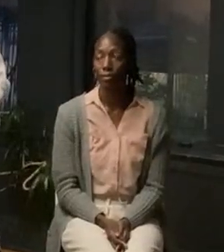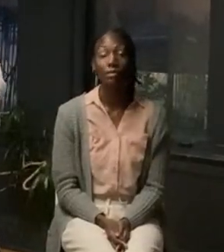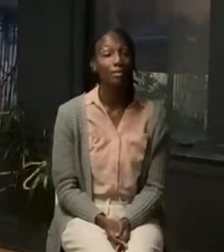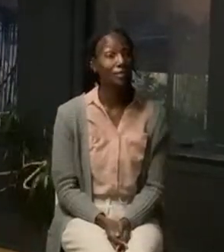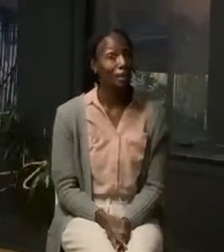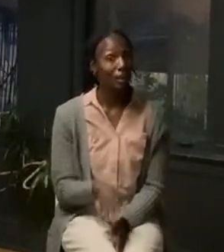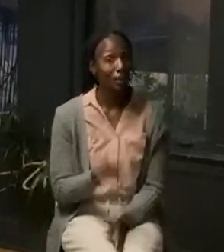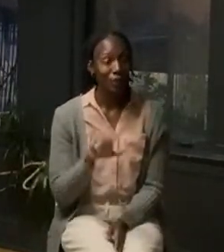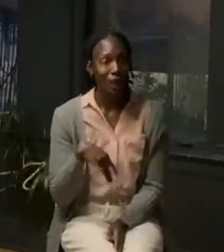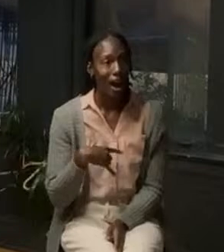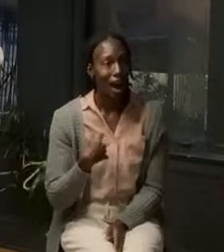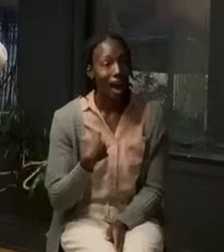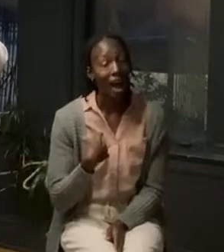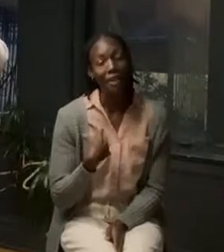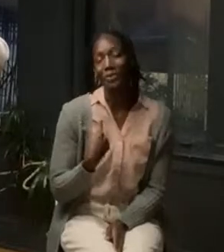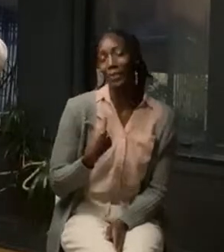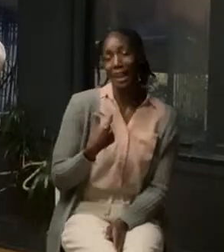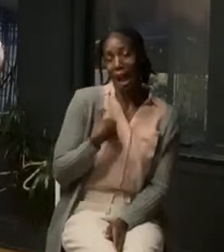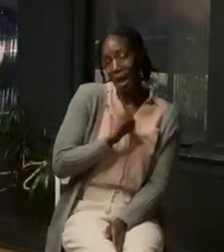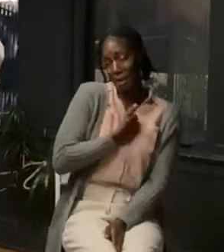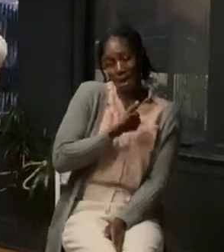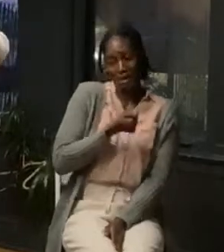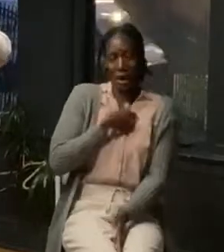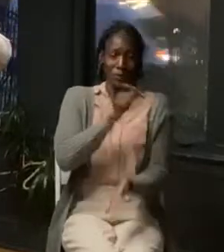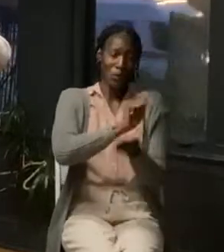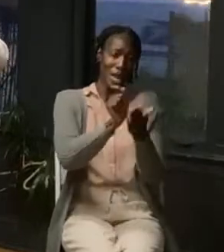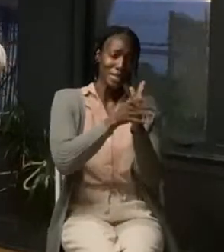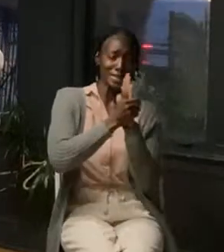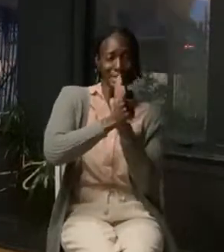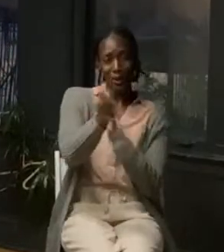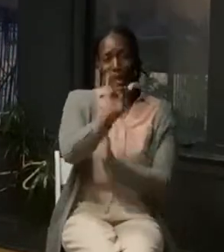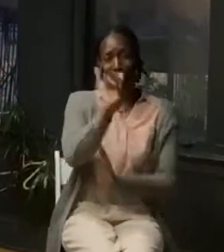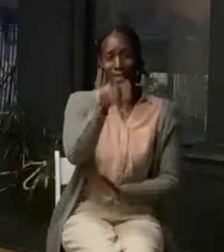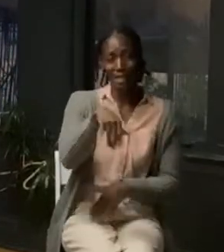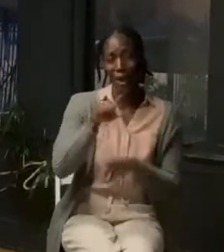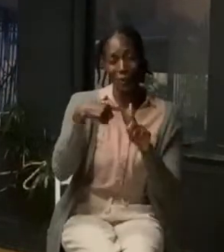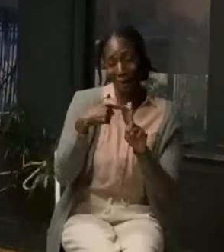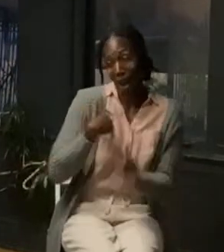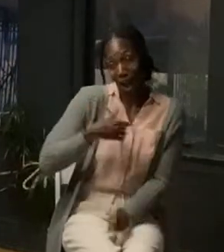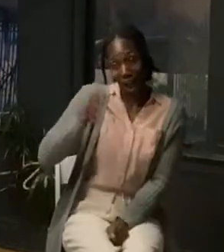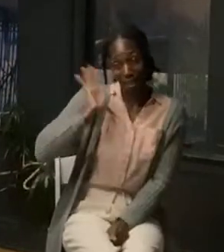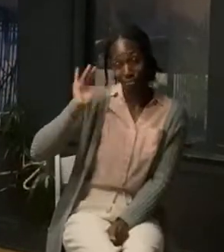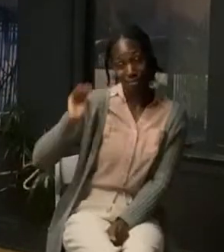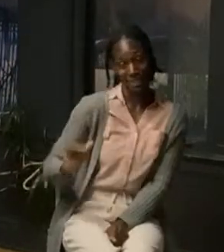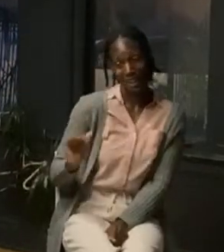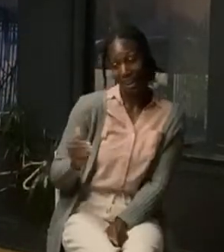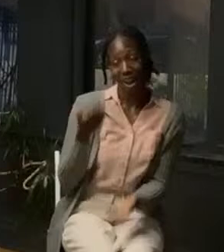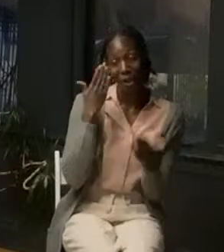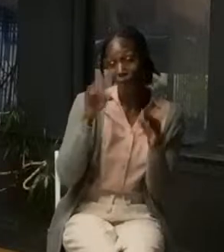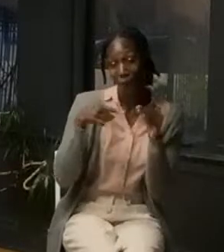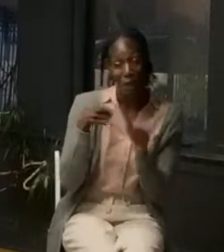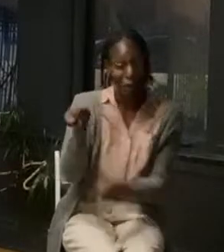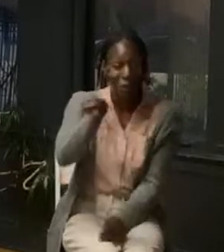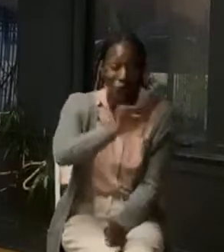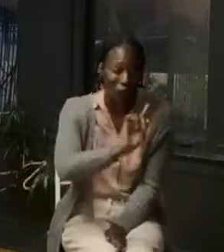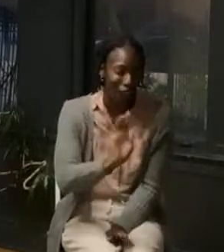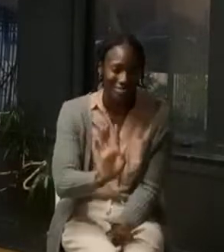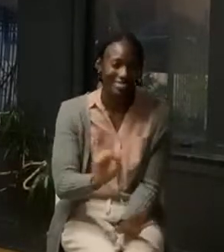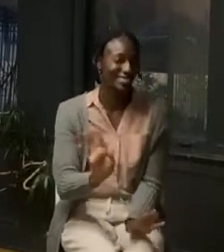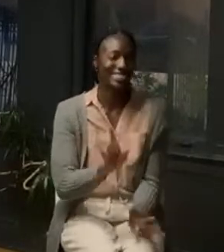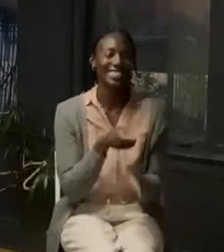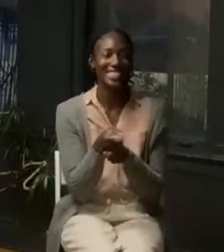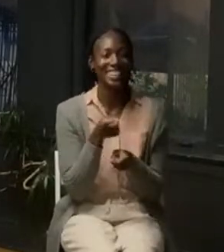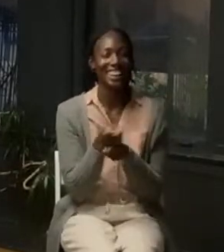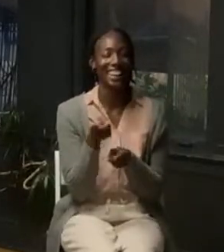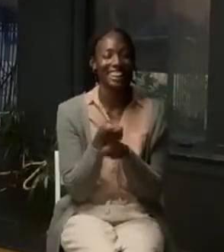I mean, I was definitely writing that good poems when I I don't know about y'all. No, those didn't rhyme nearly as much as mine